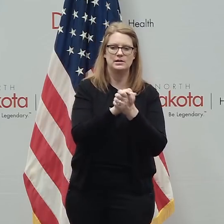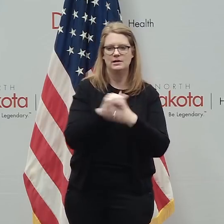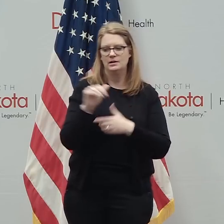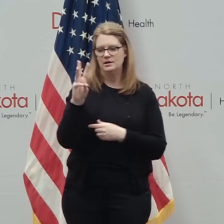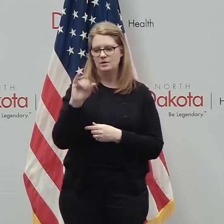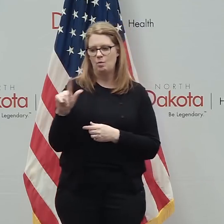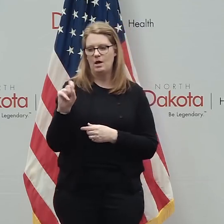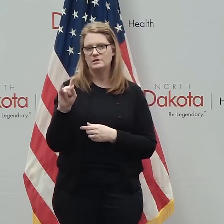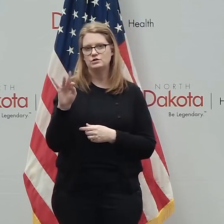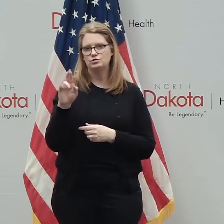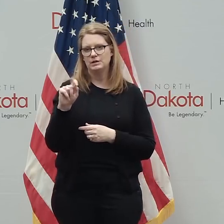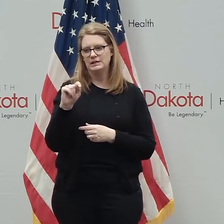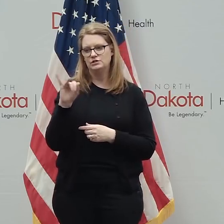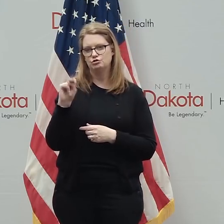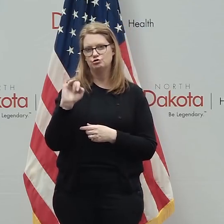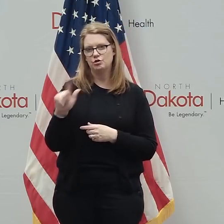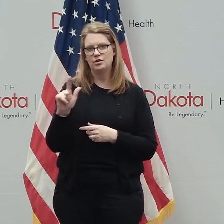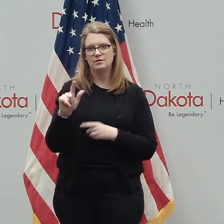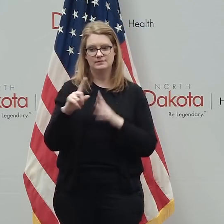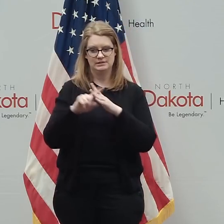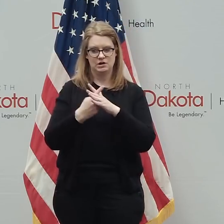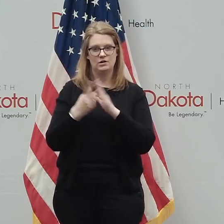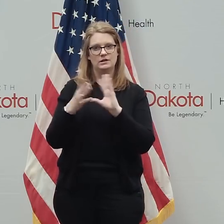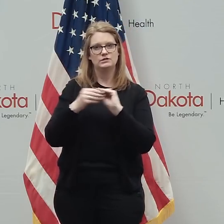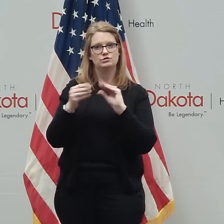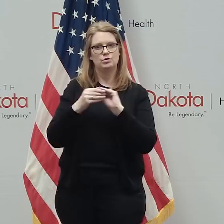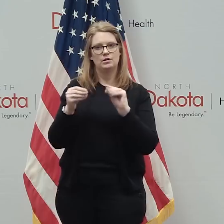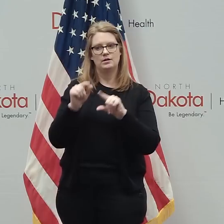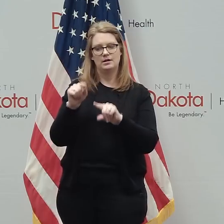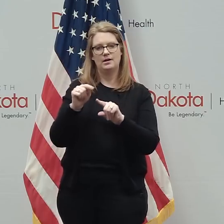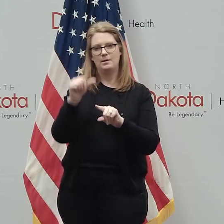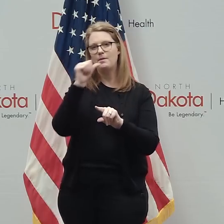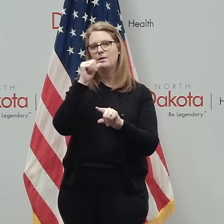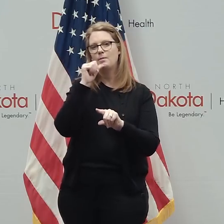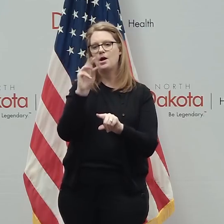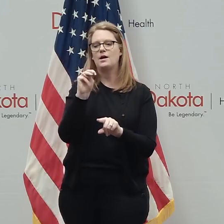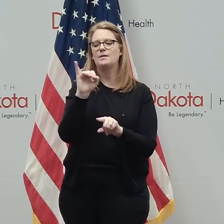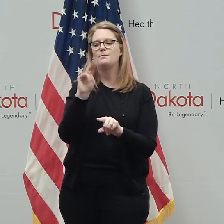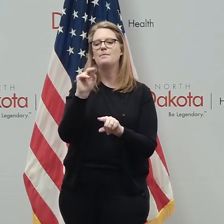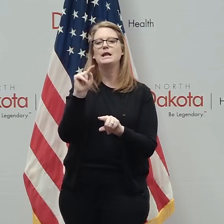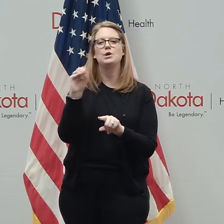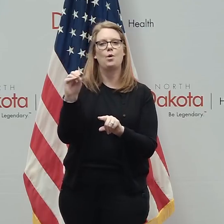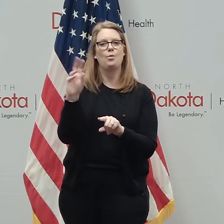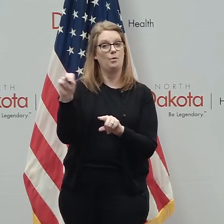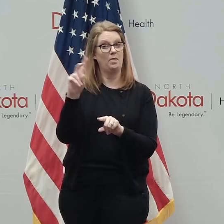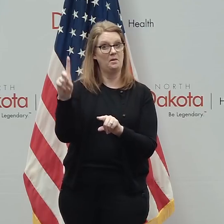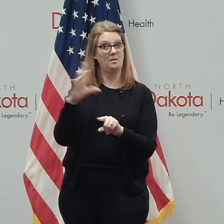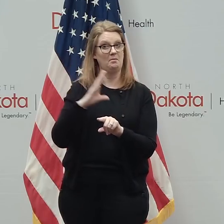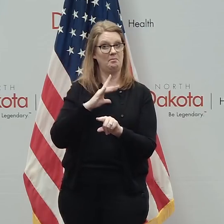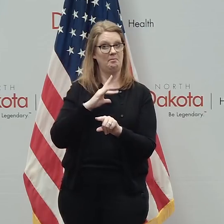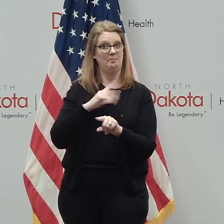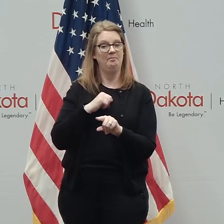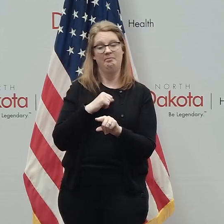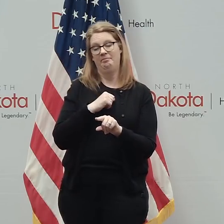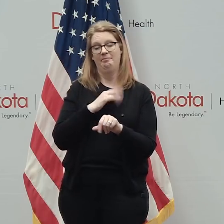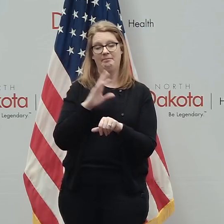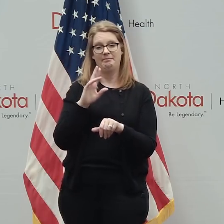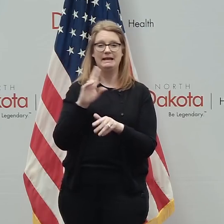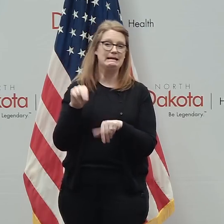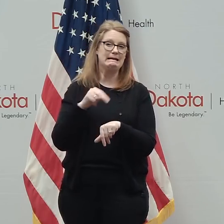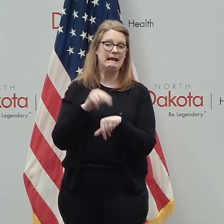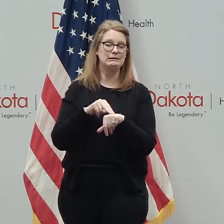article led with a story about the bar in Minto, North Dakota coming back online. So nice to get a little national